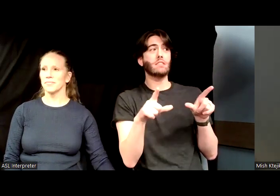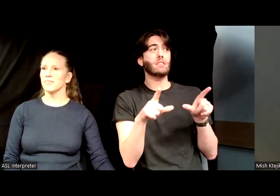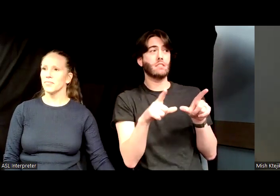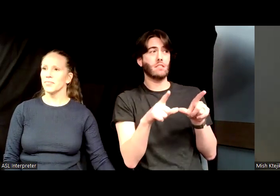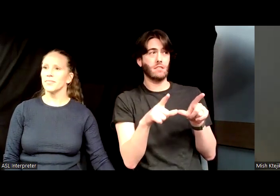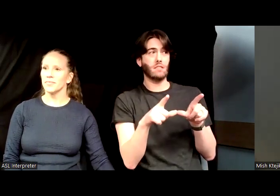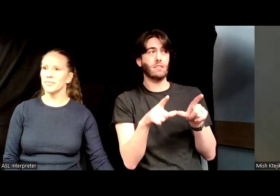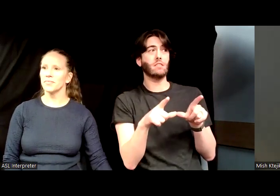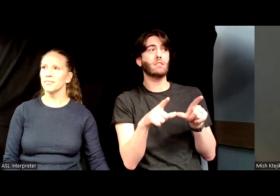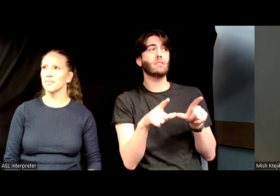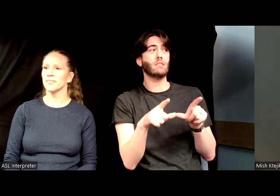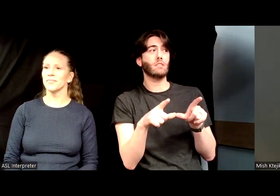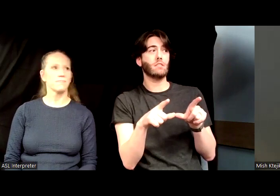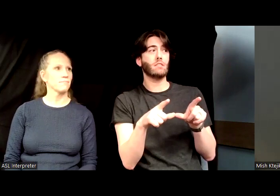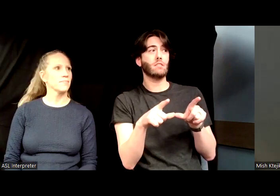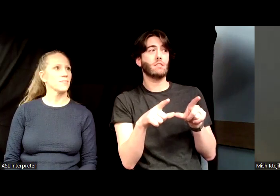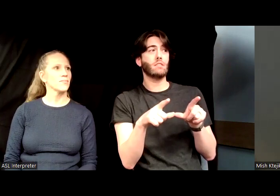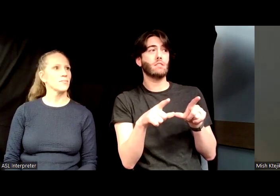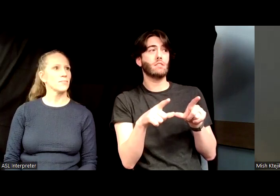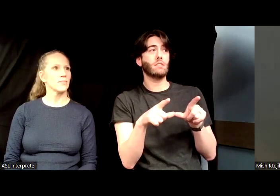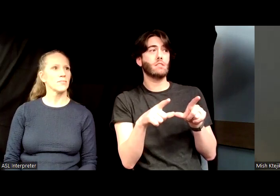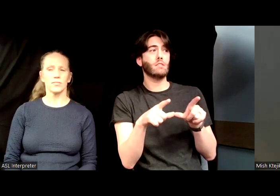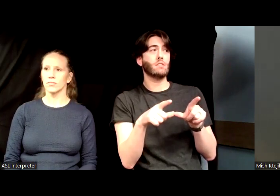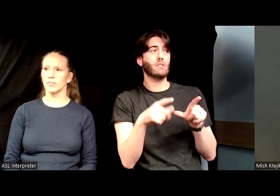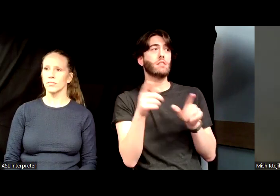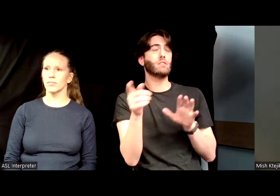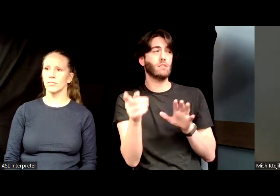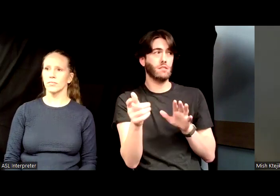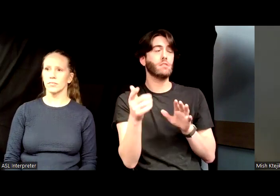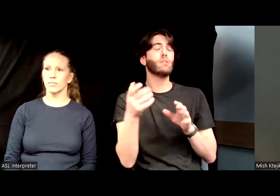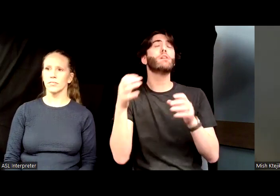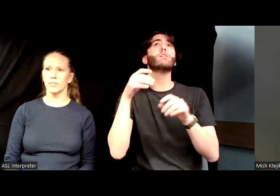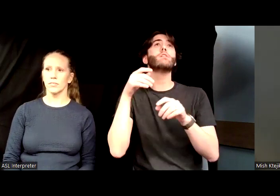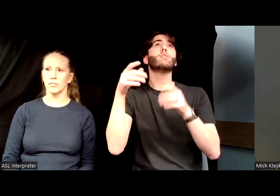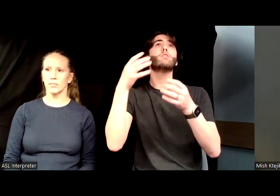particular interpreter. I don't care what the law says.